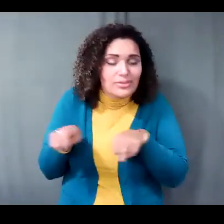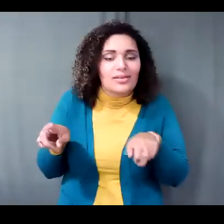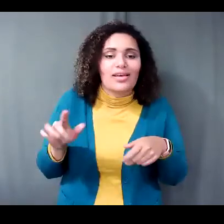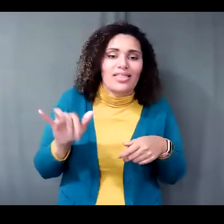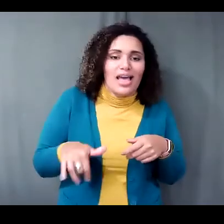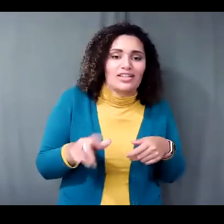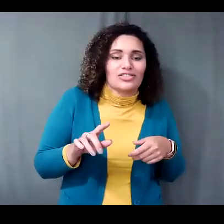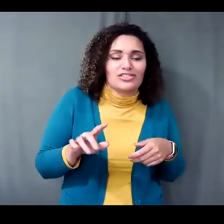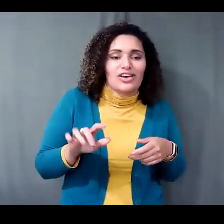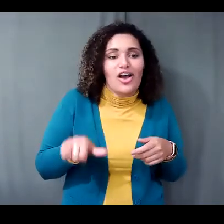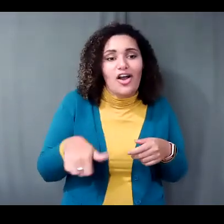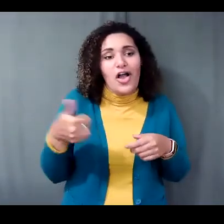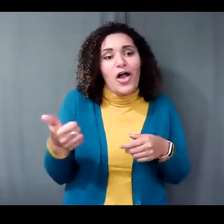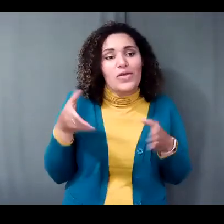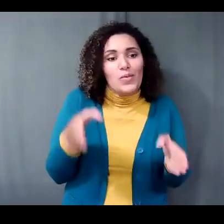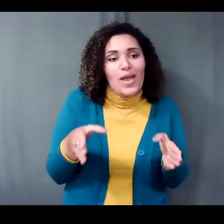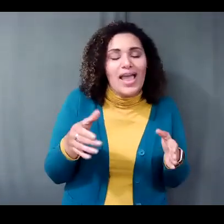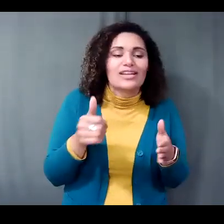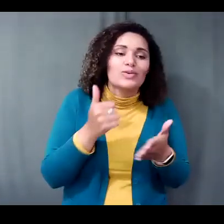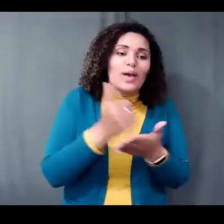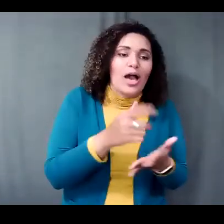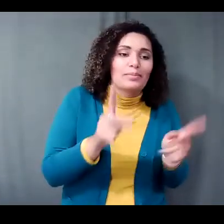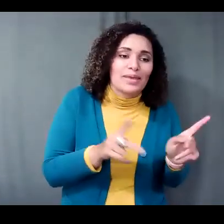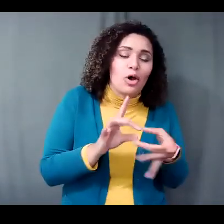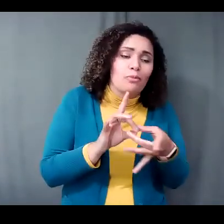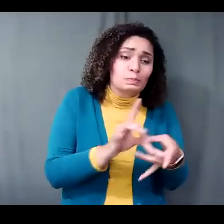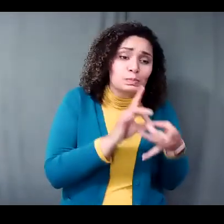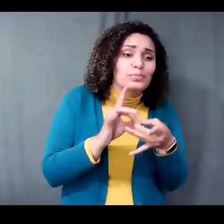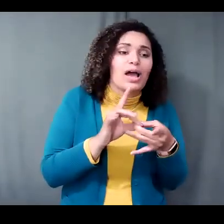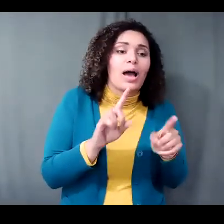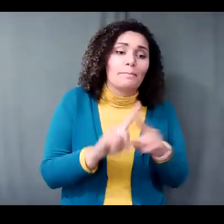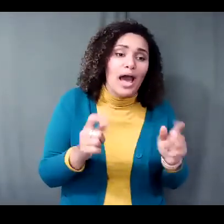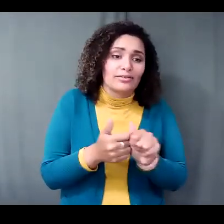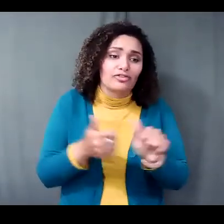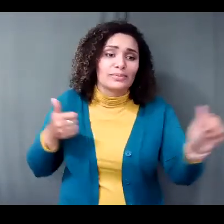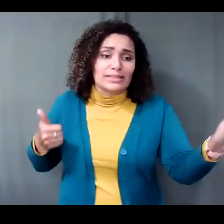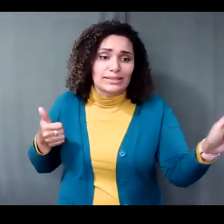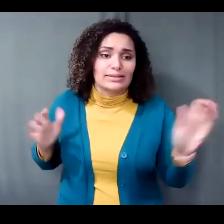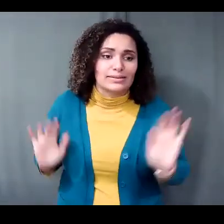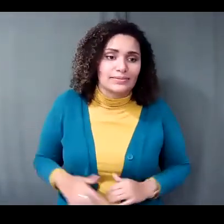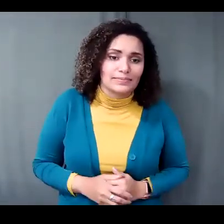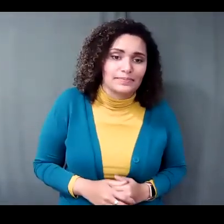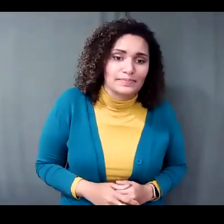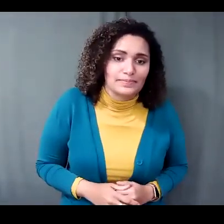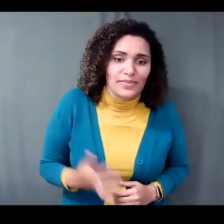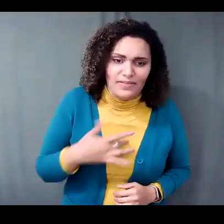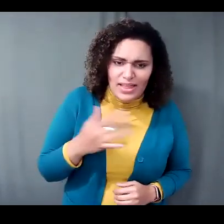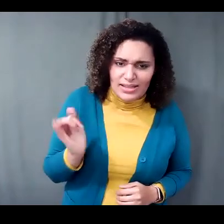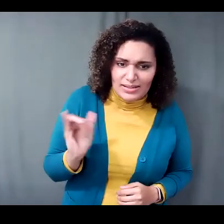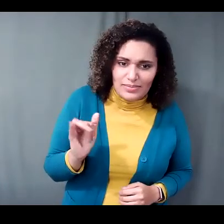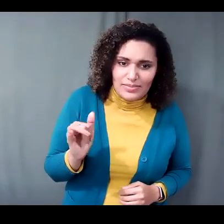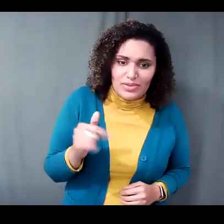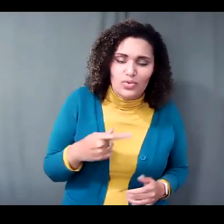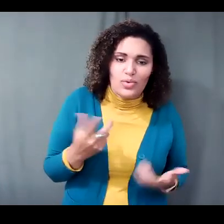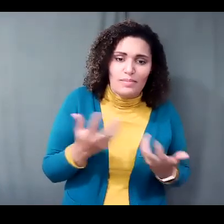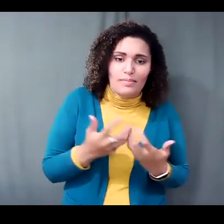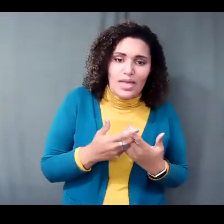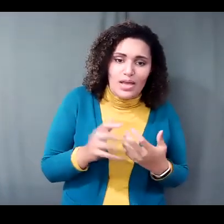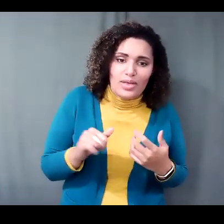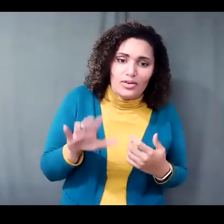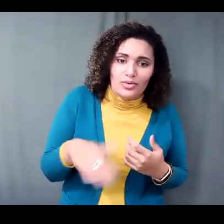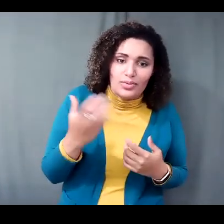be in touch and you'll see the website and Instagram and all of that as far as any changes. But our plan is to just shift. We've shifted